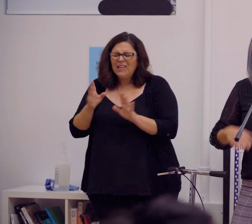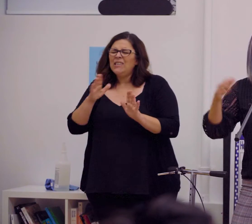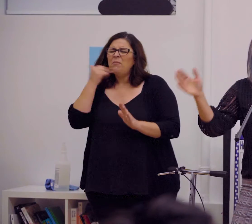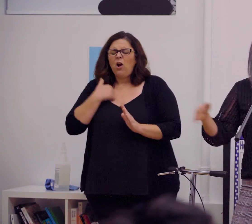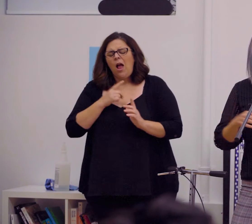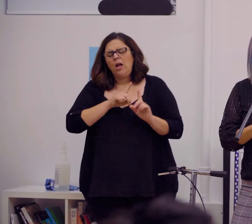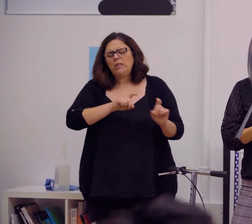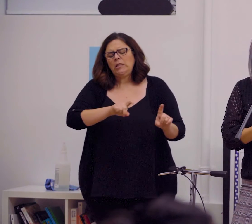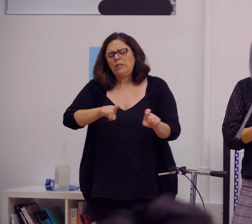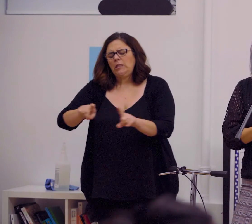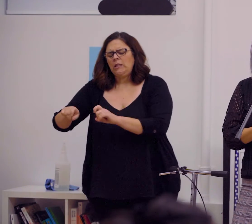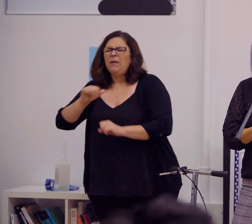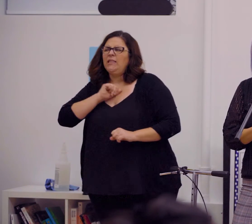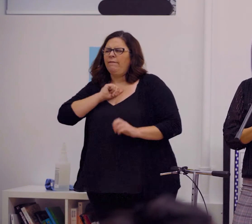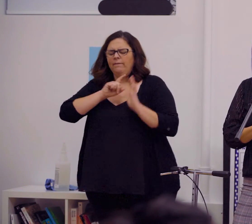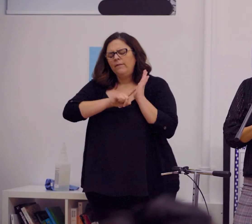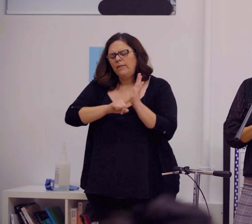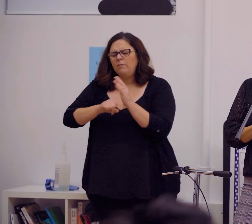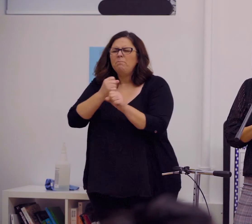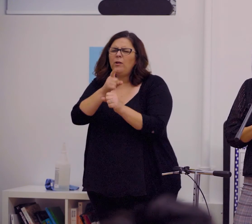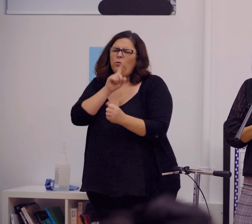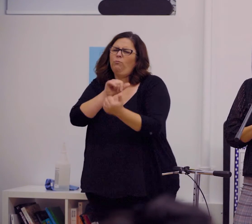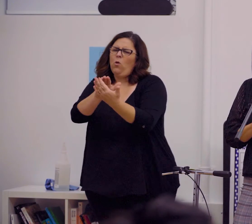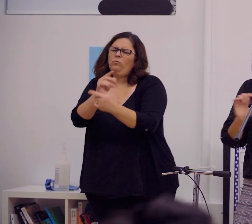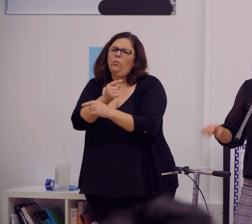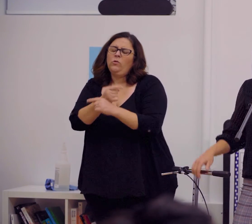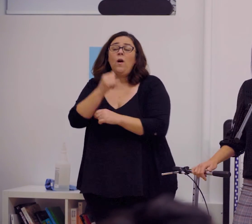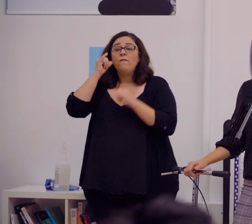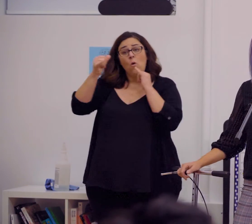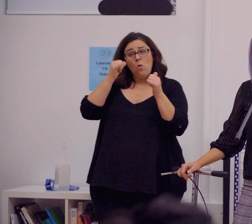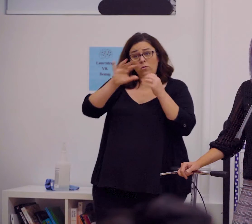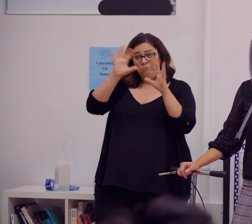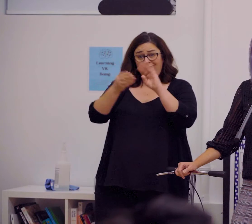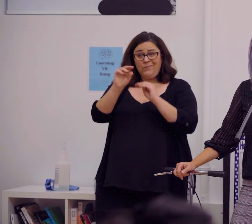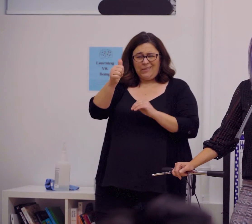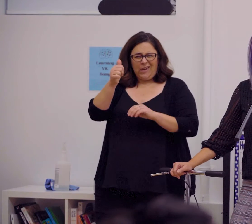investigative research around how to approach this. So I called up 10 people that I'd worked